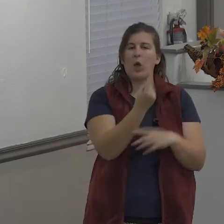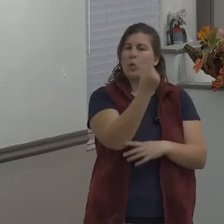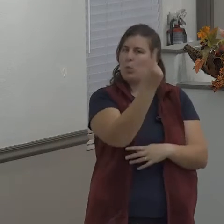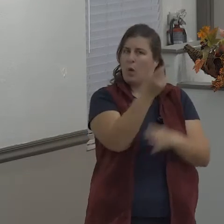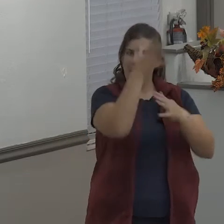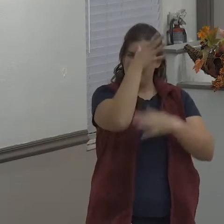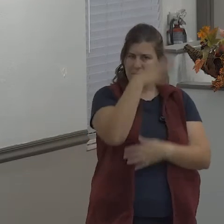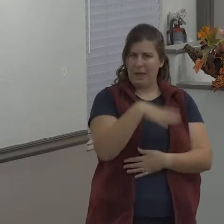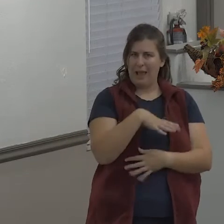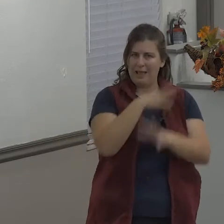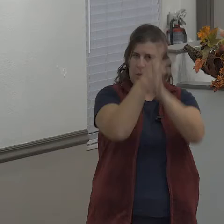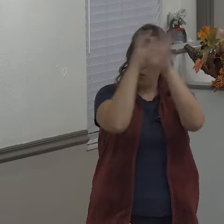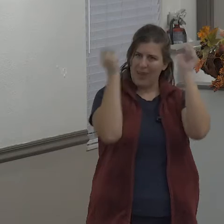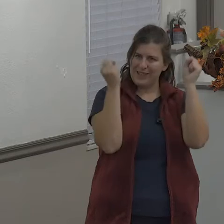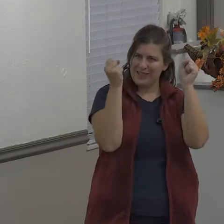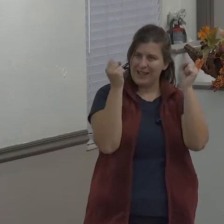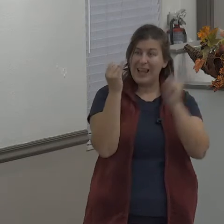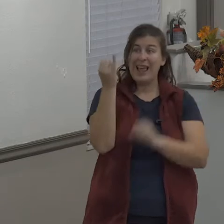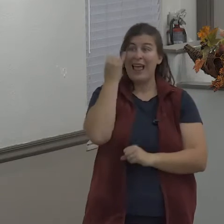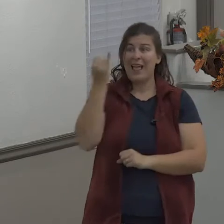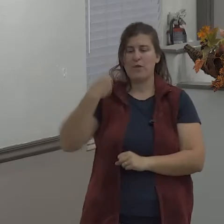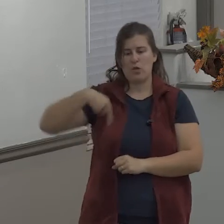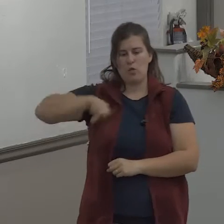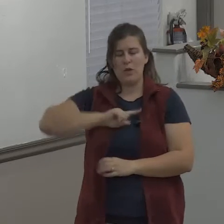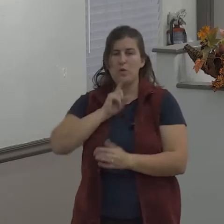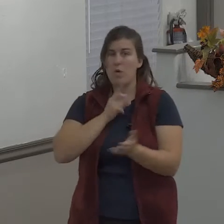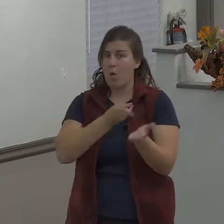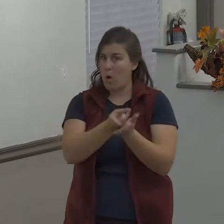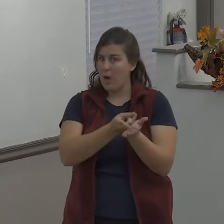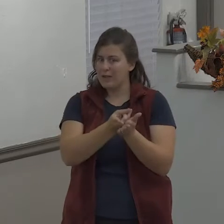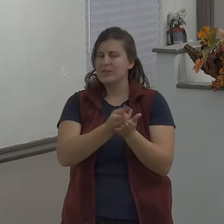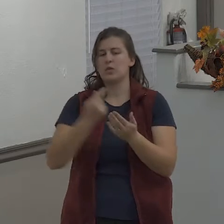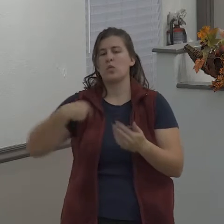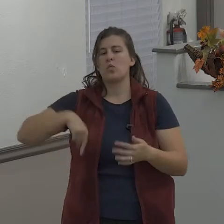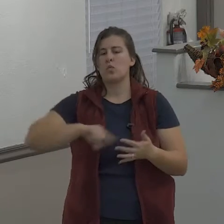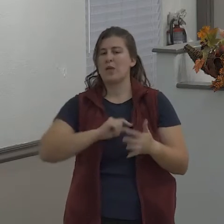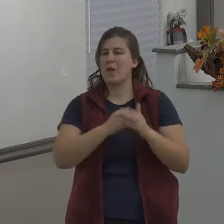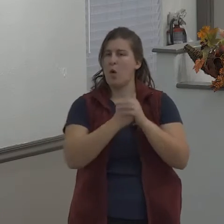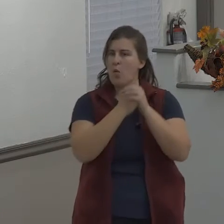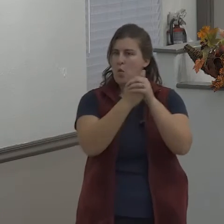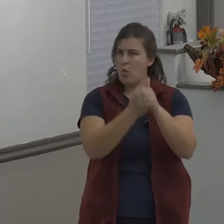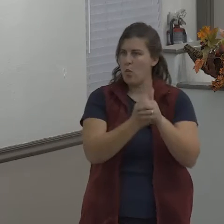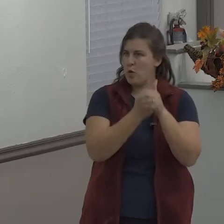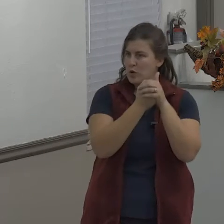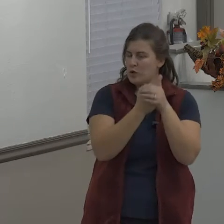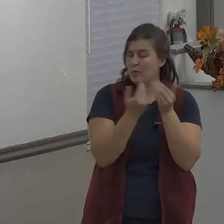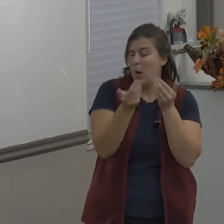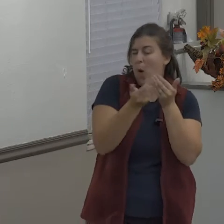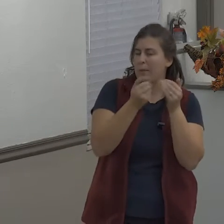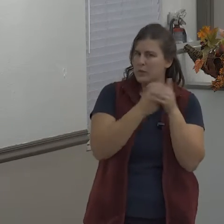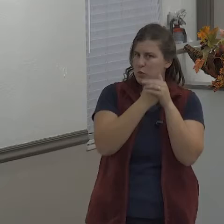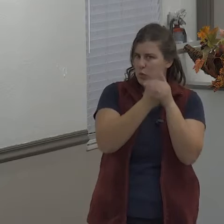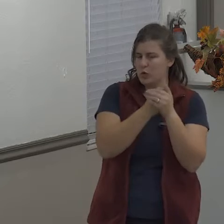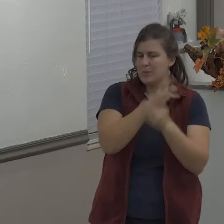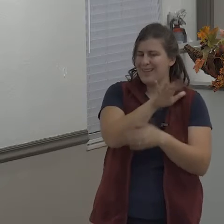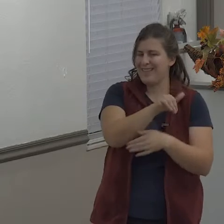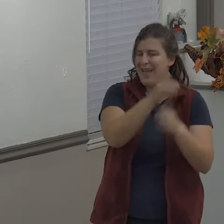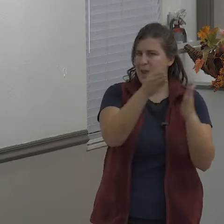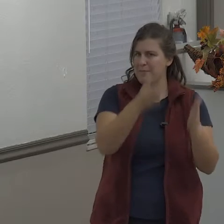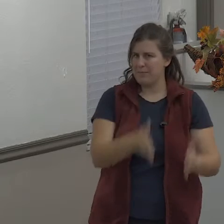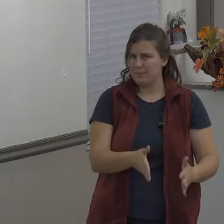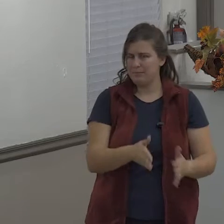We actually, I think, if we were honest, we'd say we almost worshiped a man